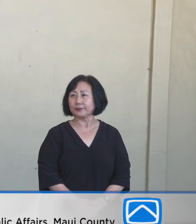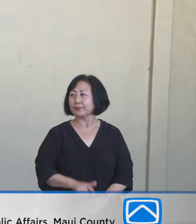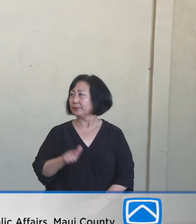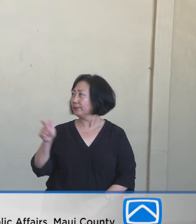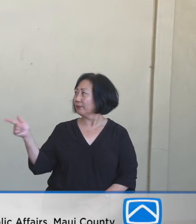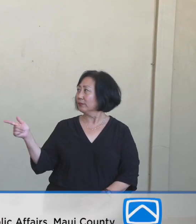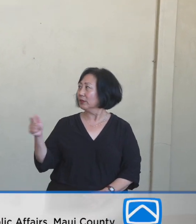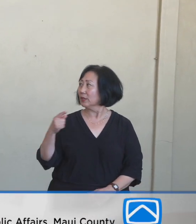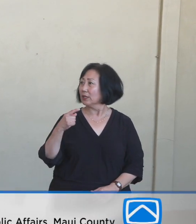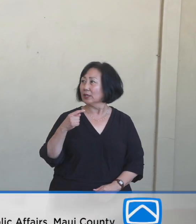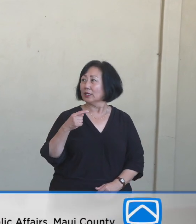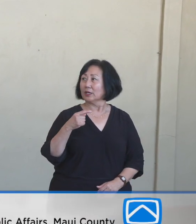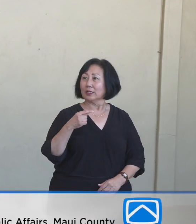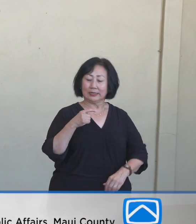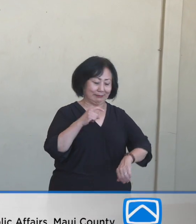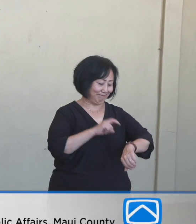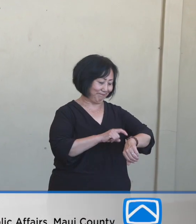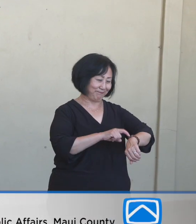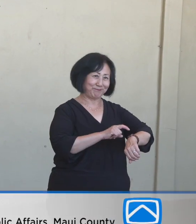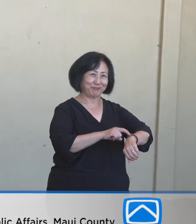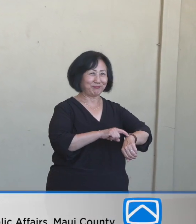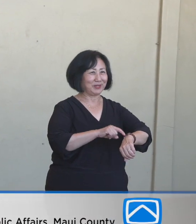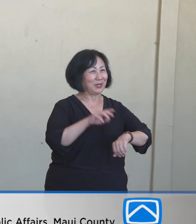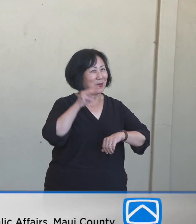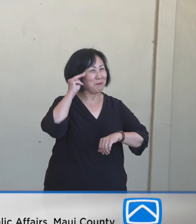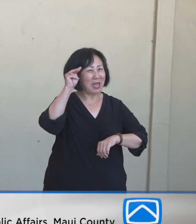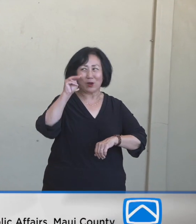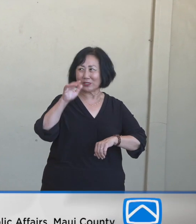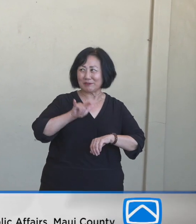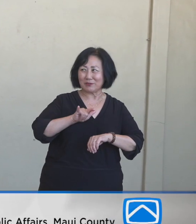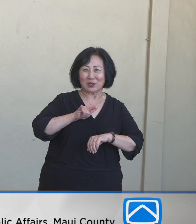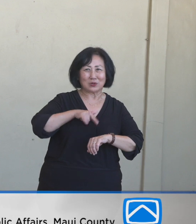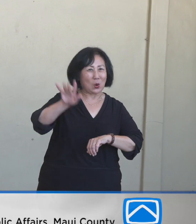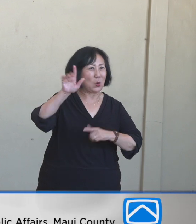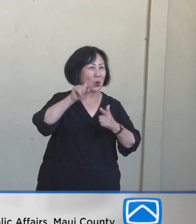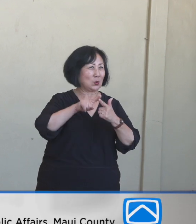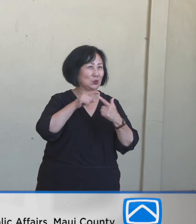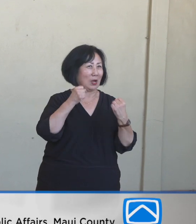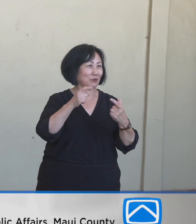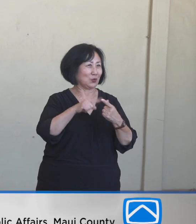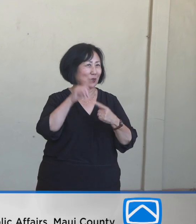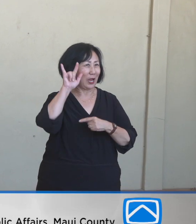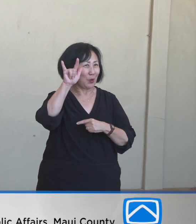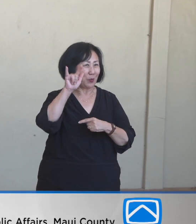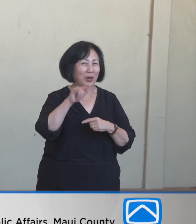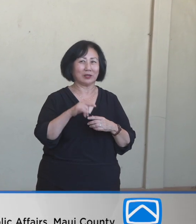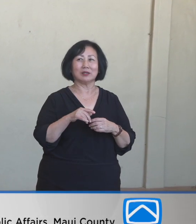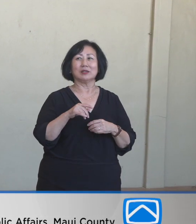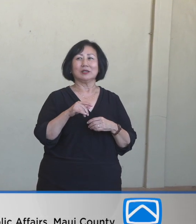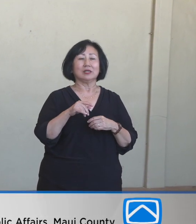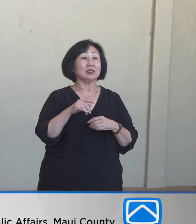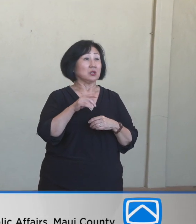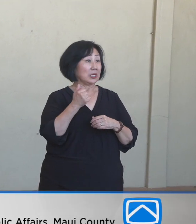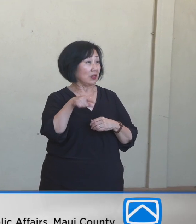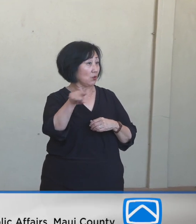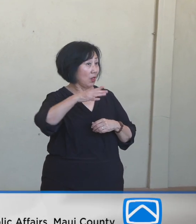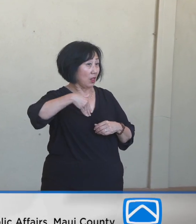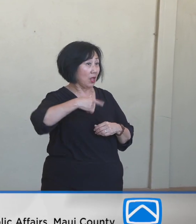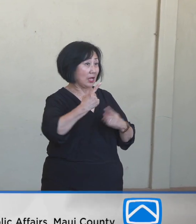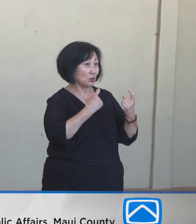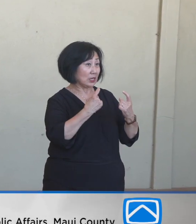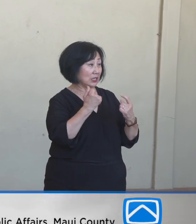We are headed for a time where we have to send our mayors to the airport. For those who have not asked a question, do you have any that we can entertain